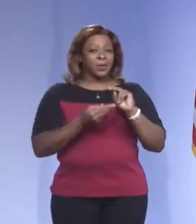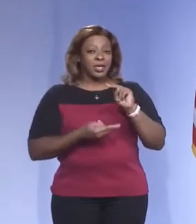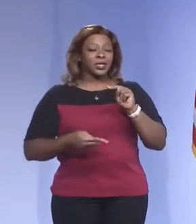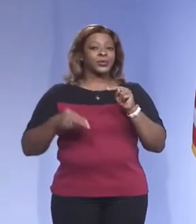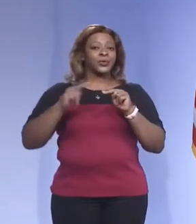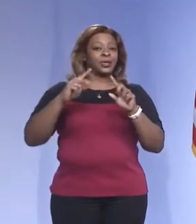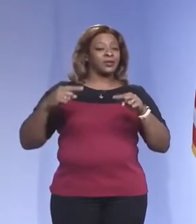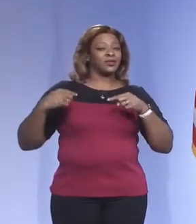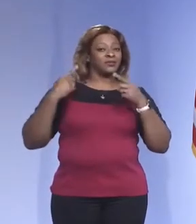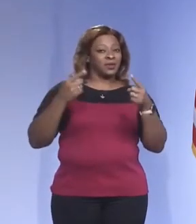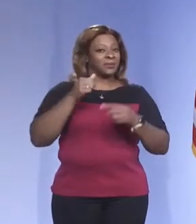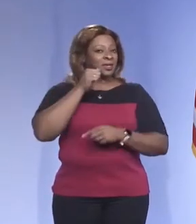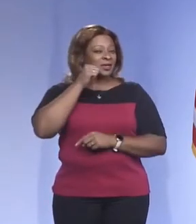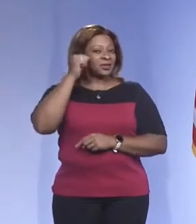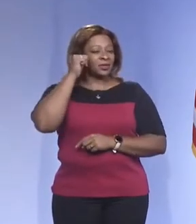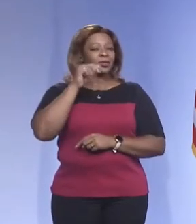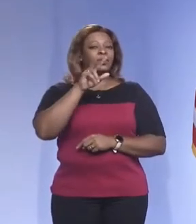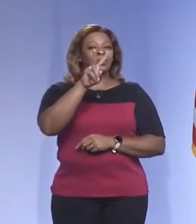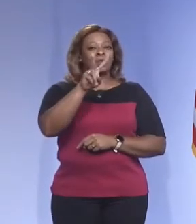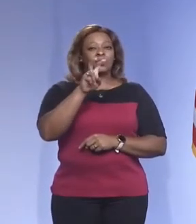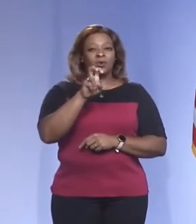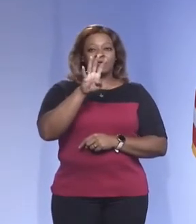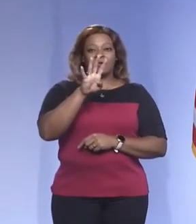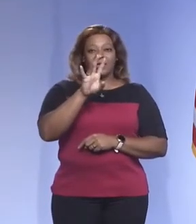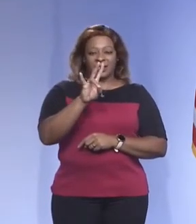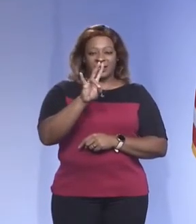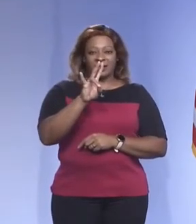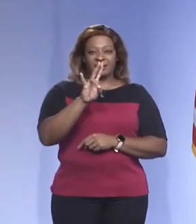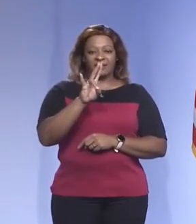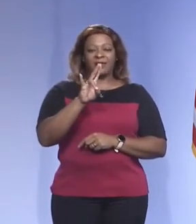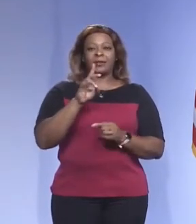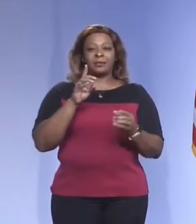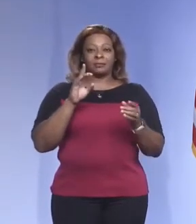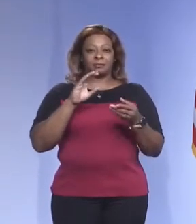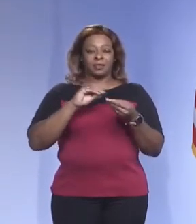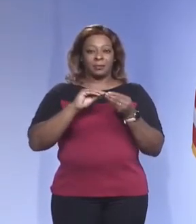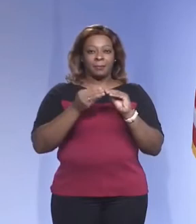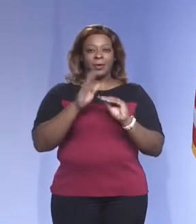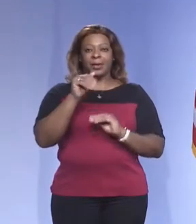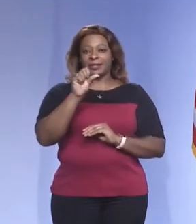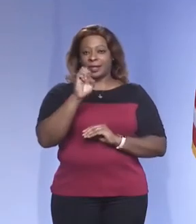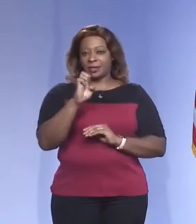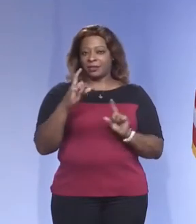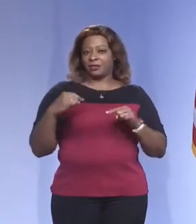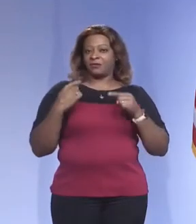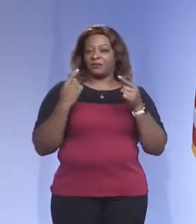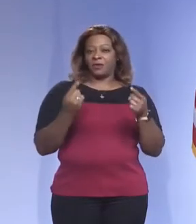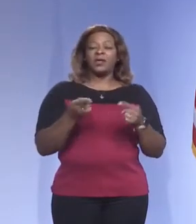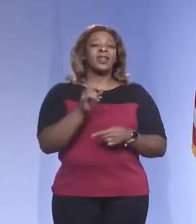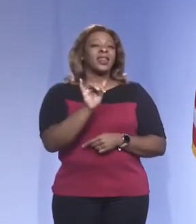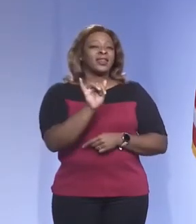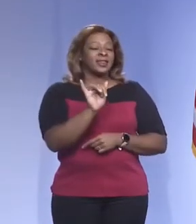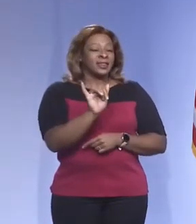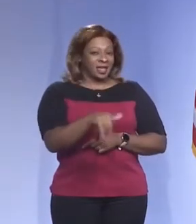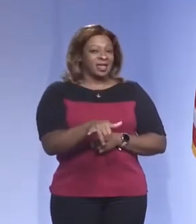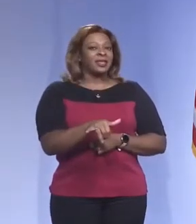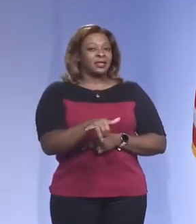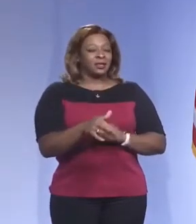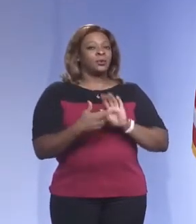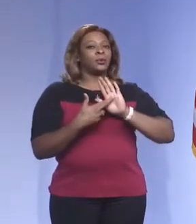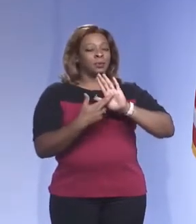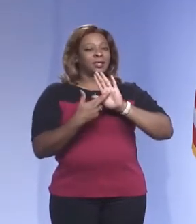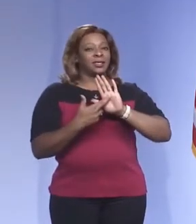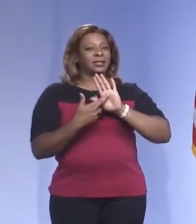from yesterday by 247 cases, and so that does